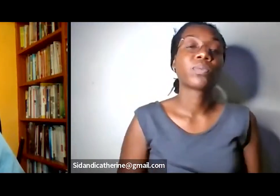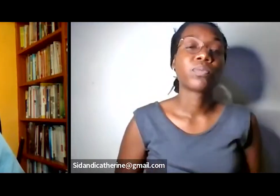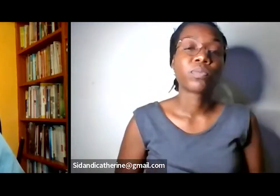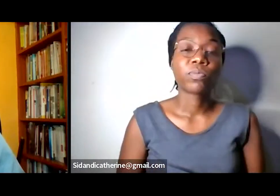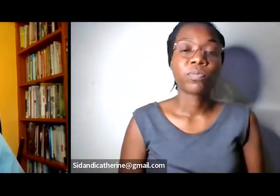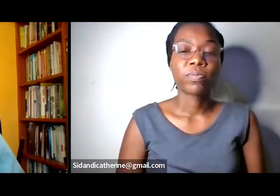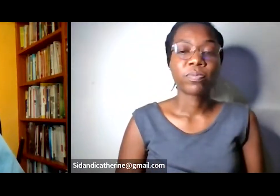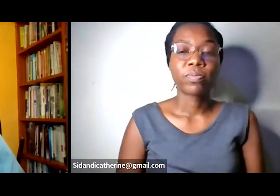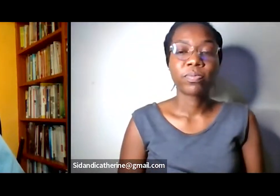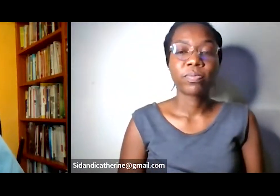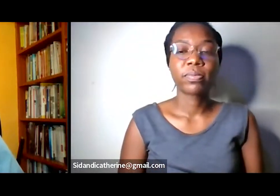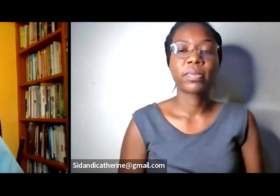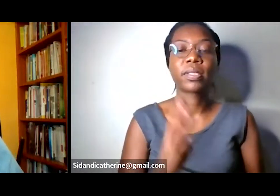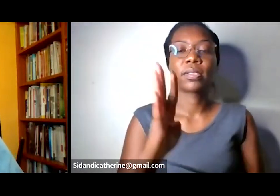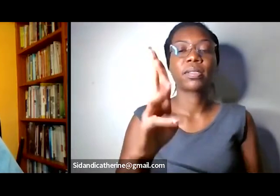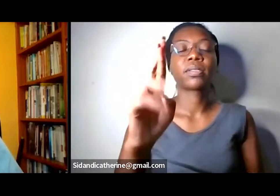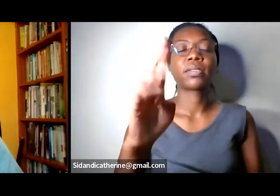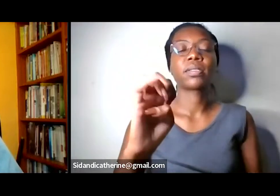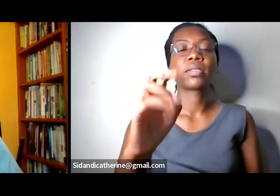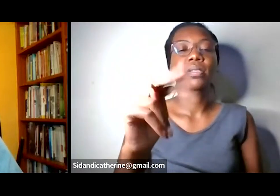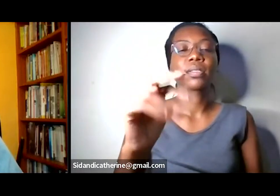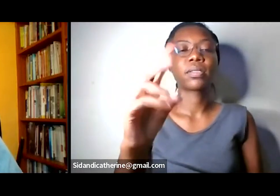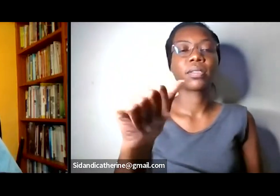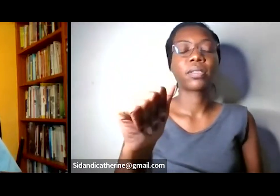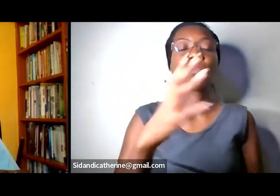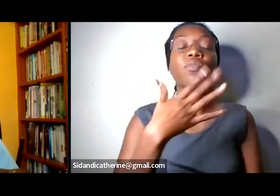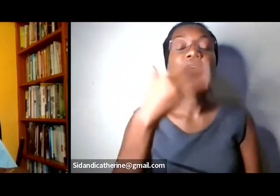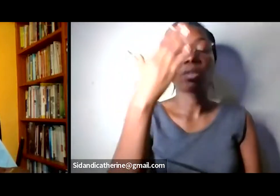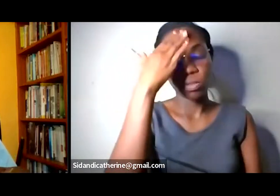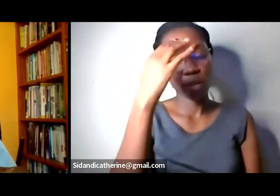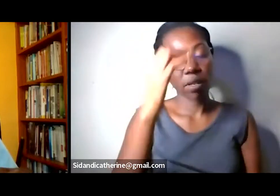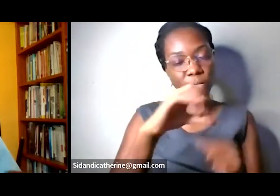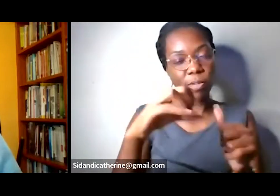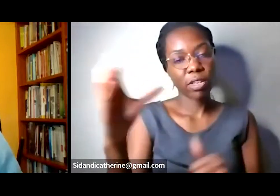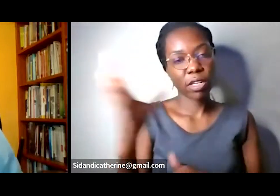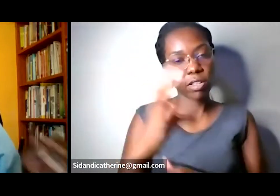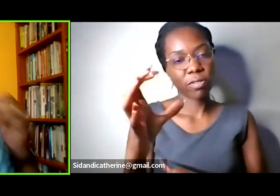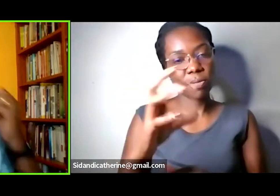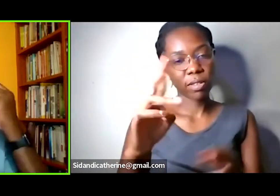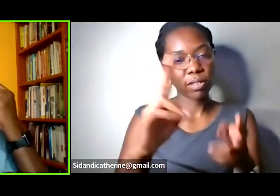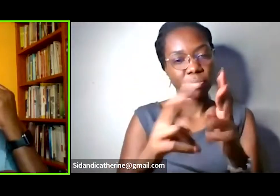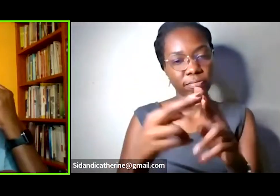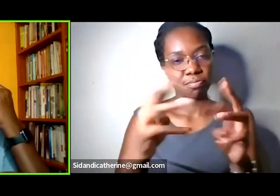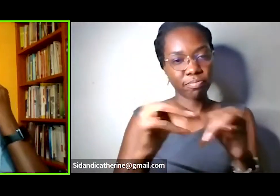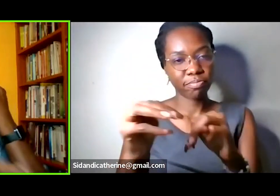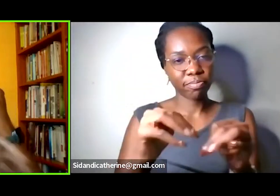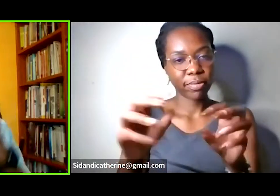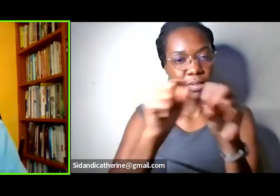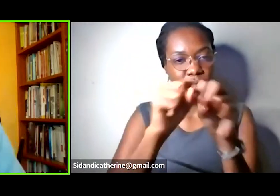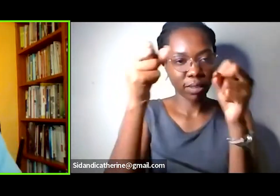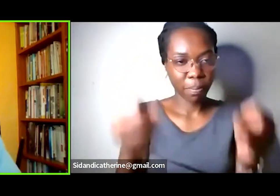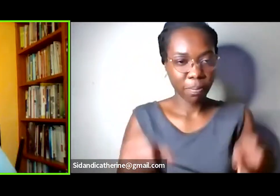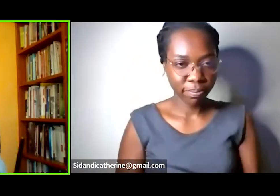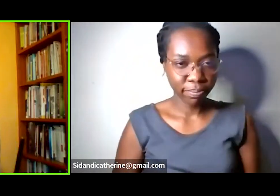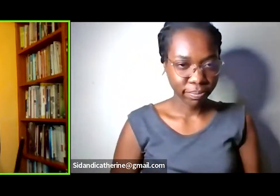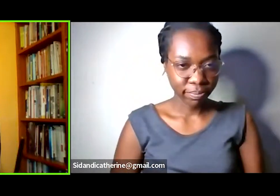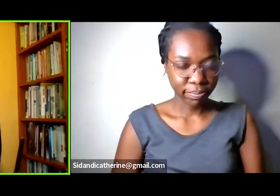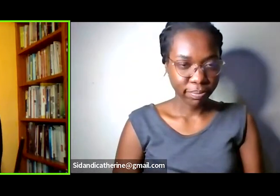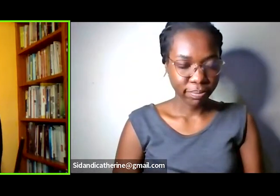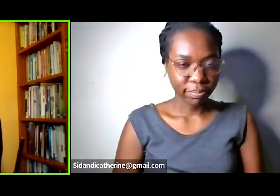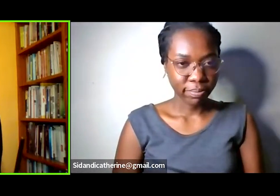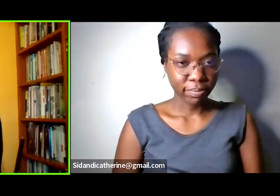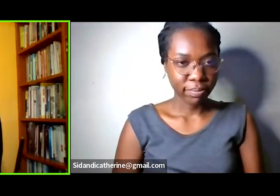feedback is the food for champions. And I can see somebody has mentioned, what is the role of feedback here? Oh, yes. In fact, first of all, let me give